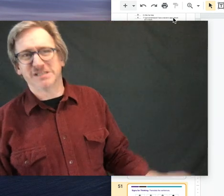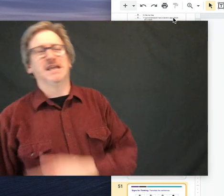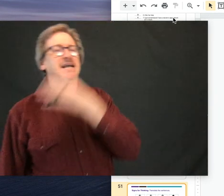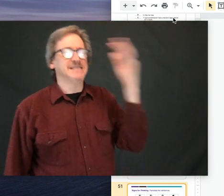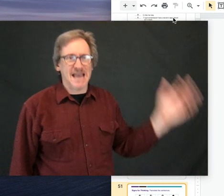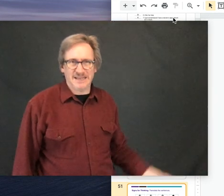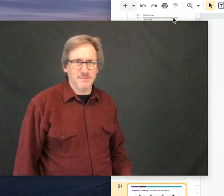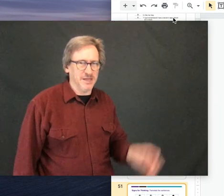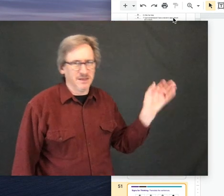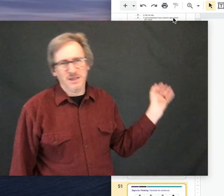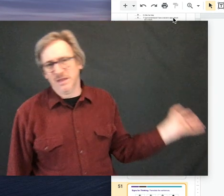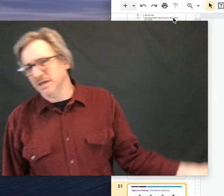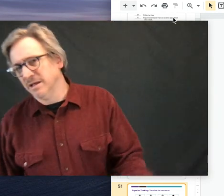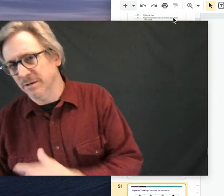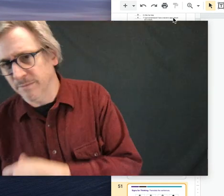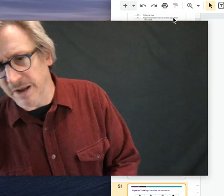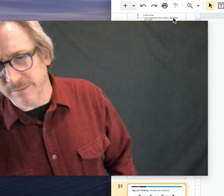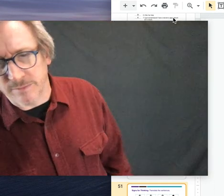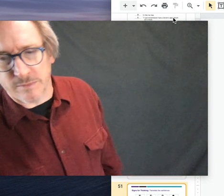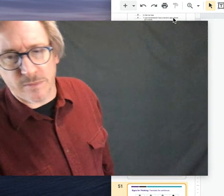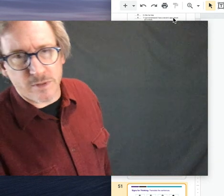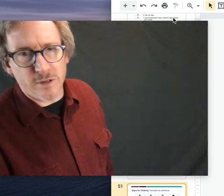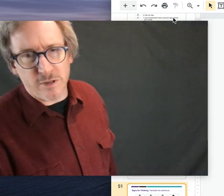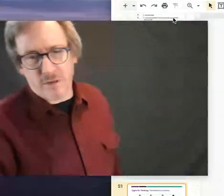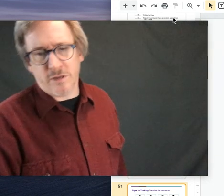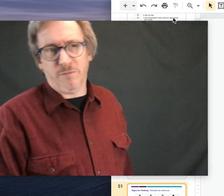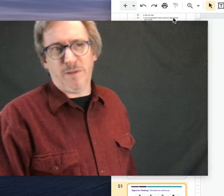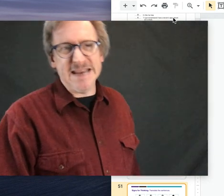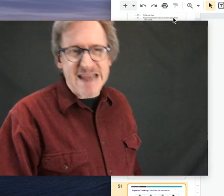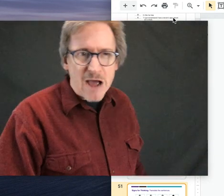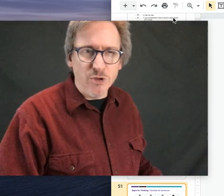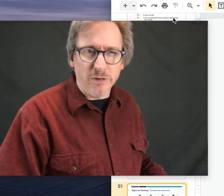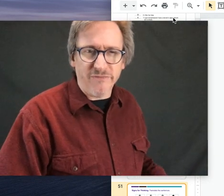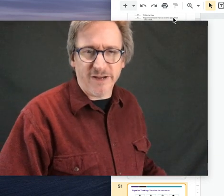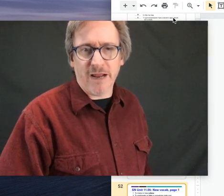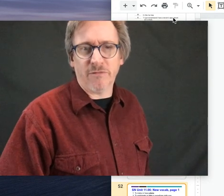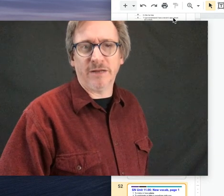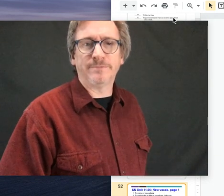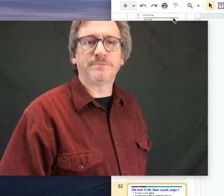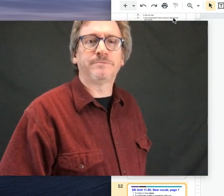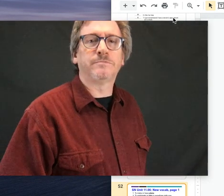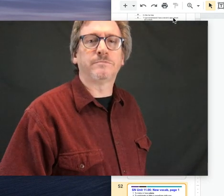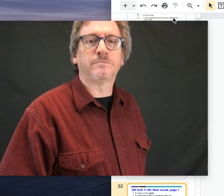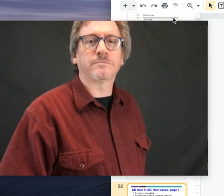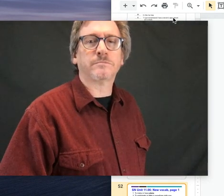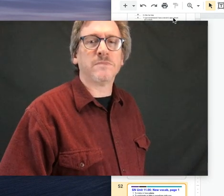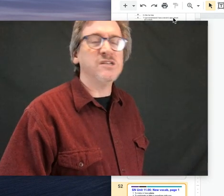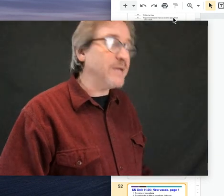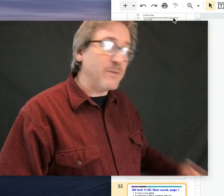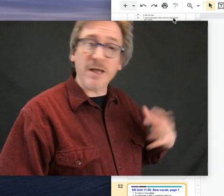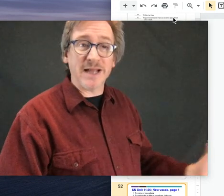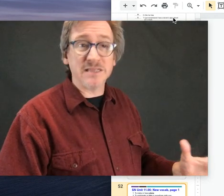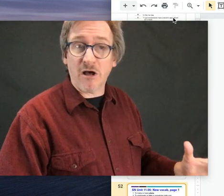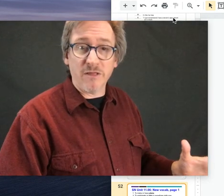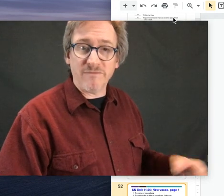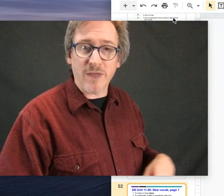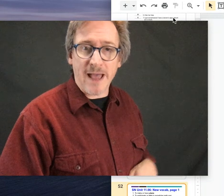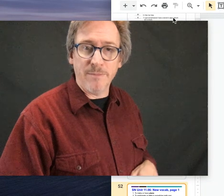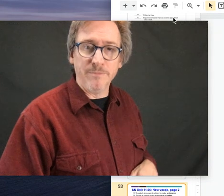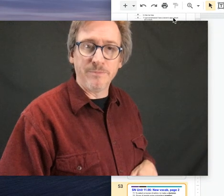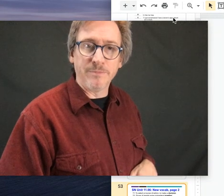different slides, adding them in, but now you can figure it out, right? So again, we come back to